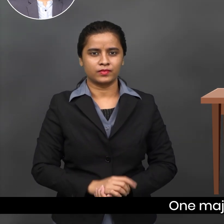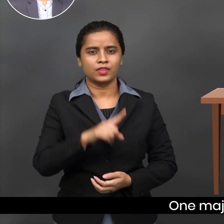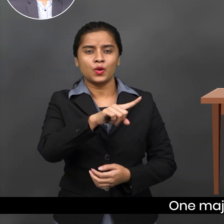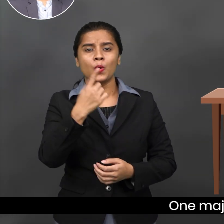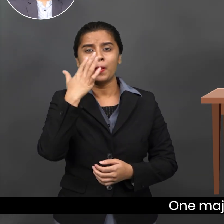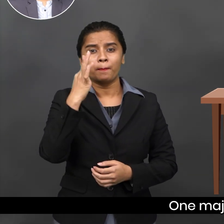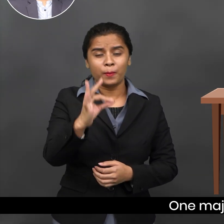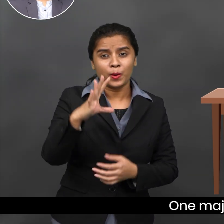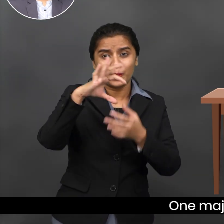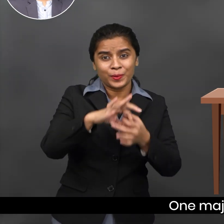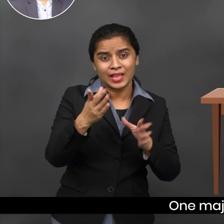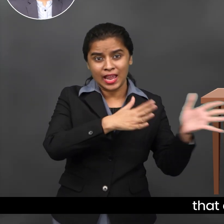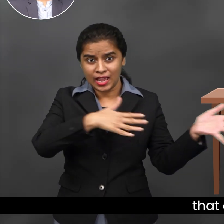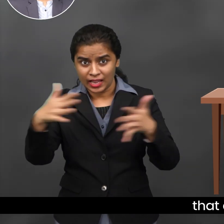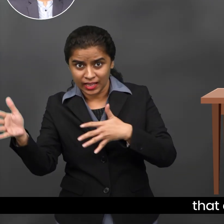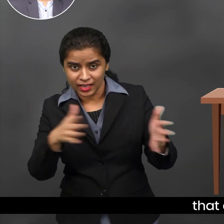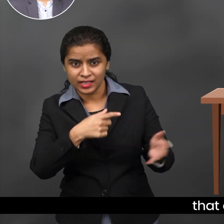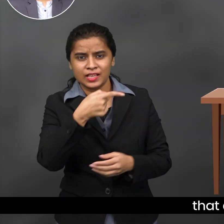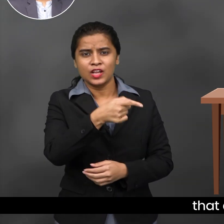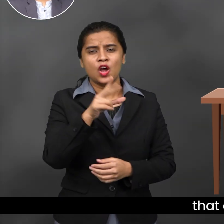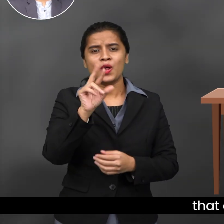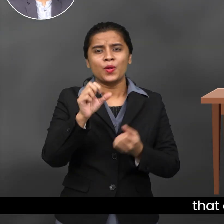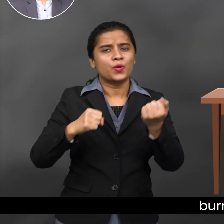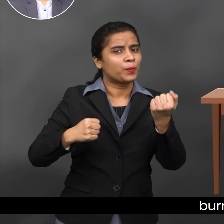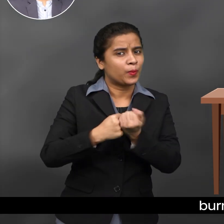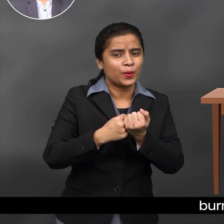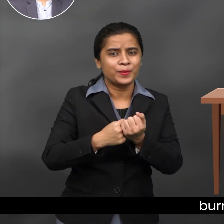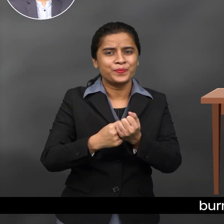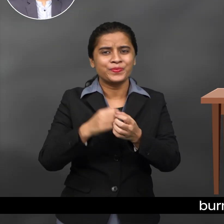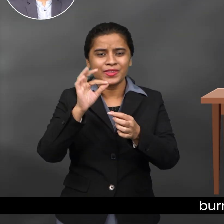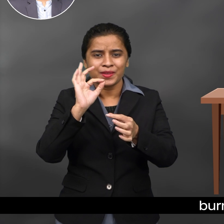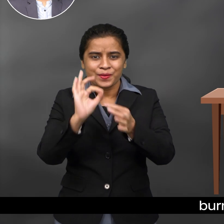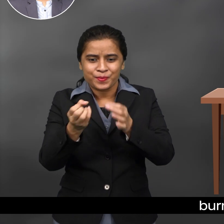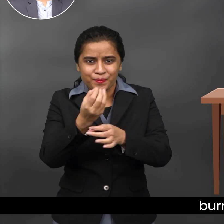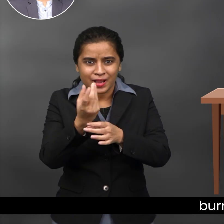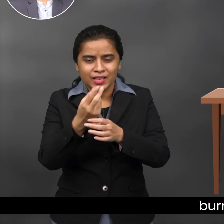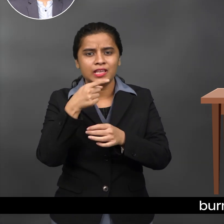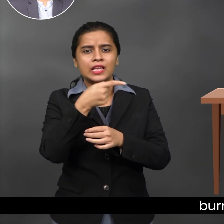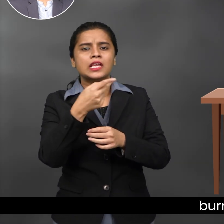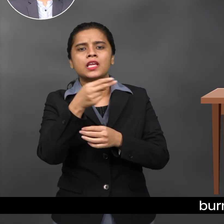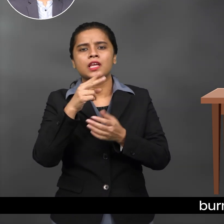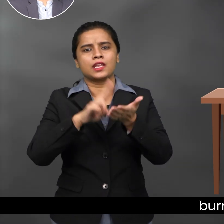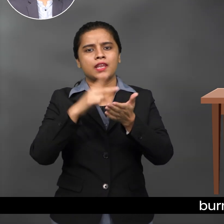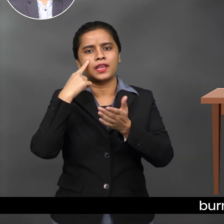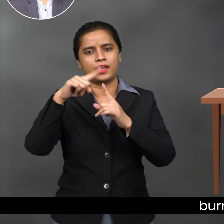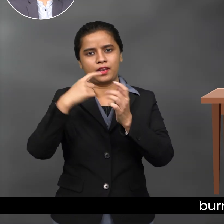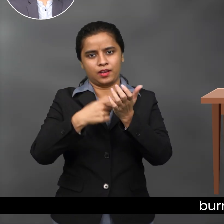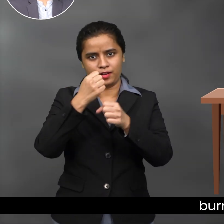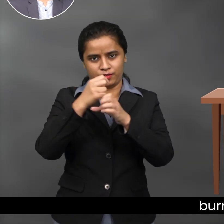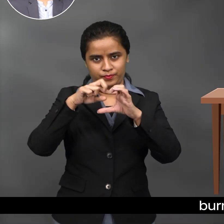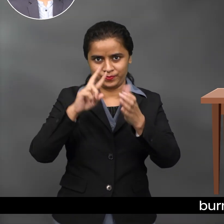One major component of air that does not support burning is nitrogen.